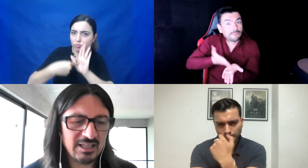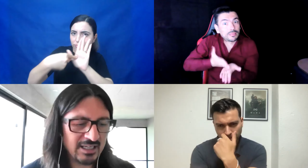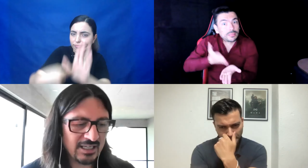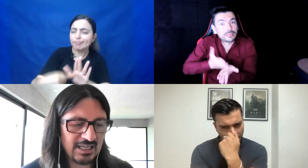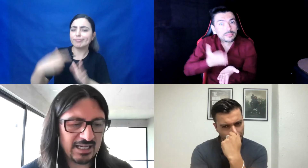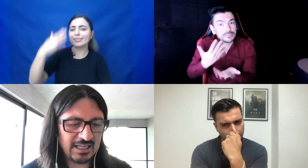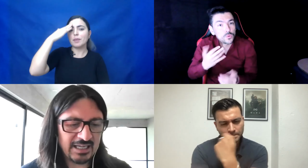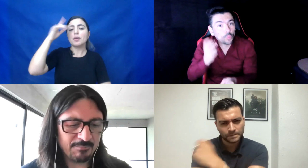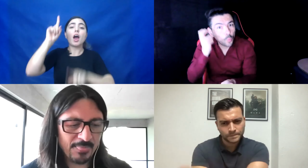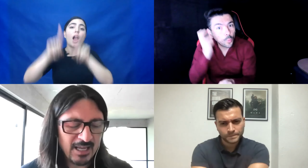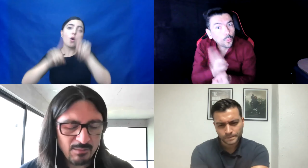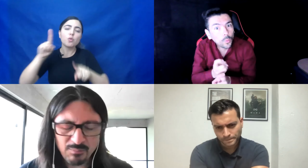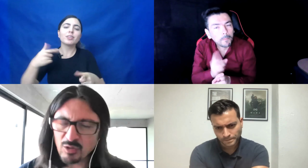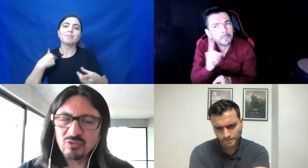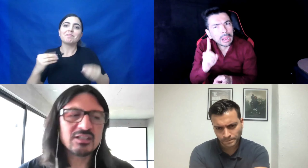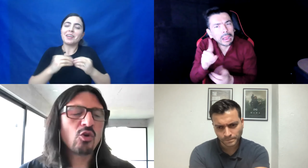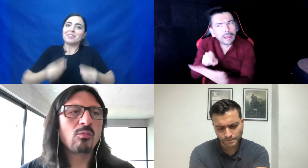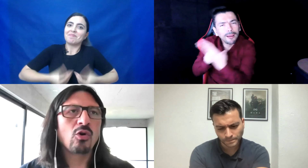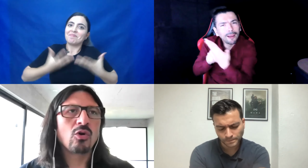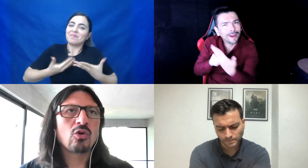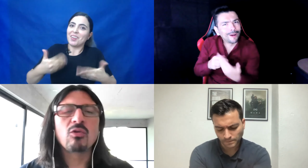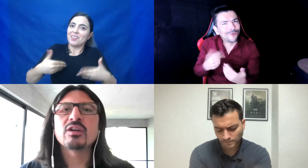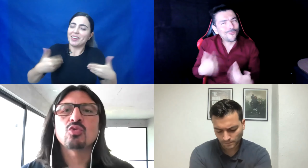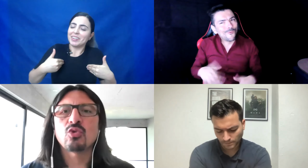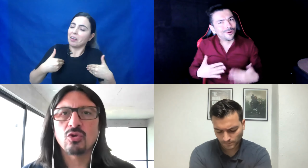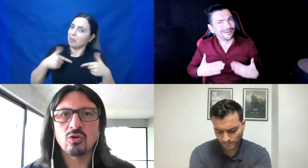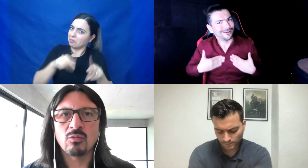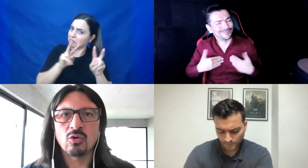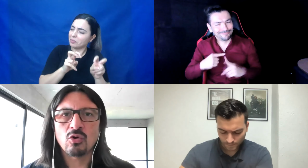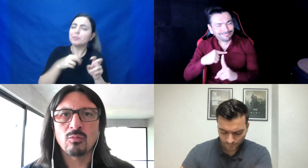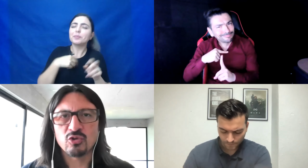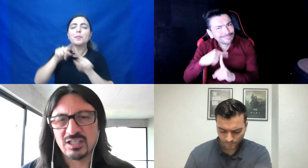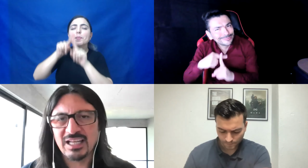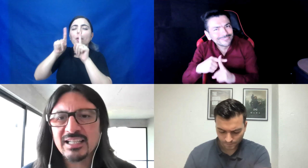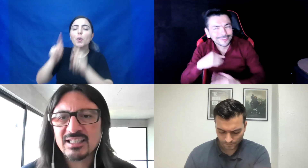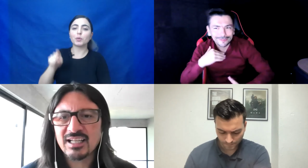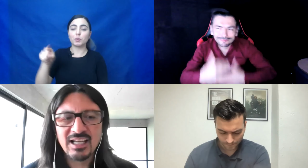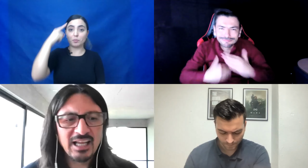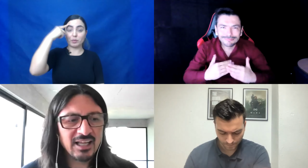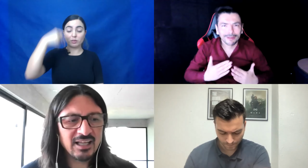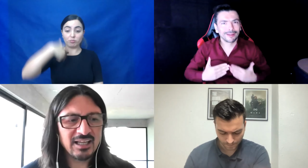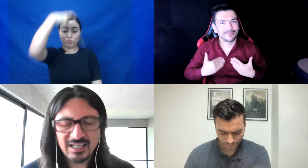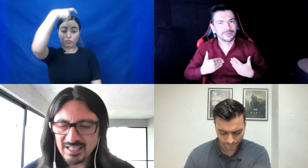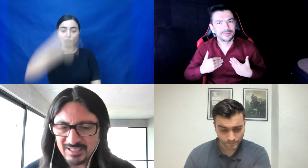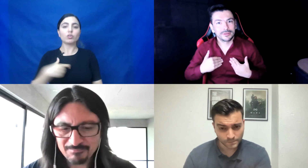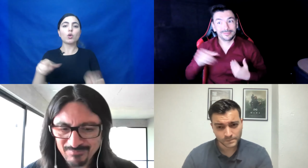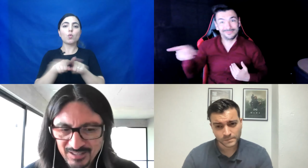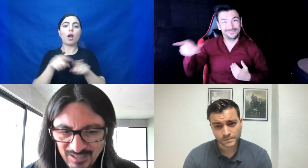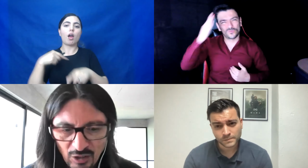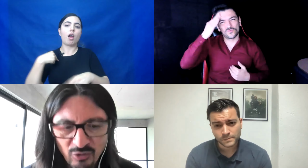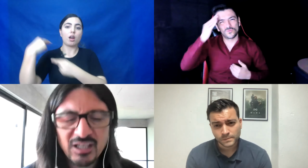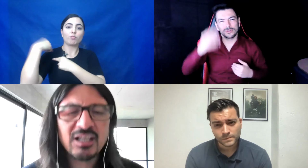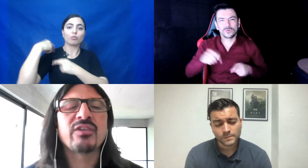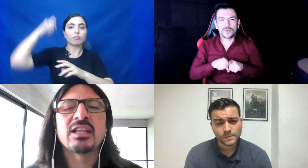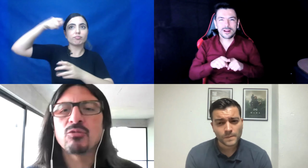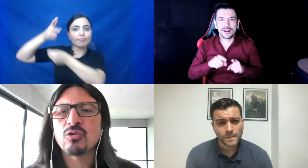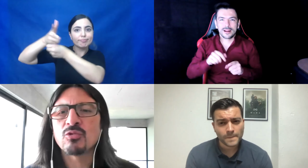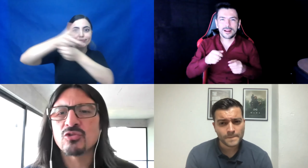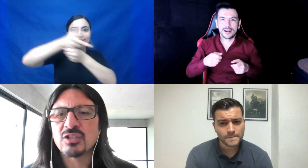and difficult reality, and it mixes in some moments of happiness and joy too.